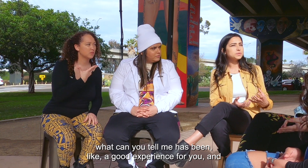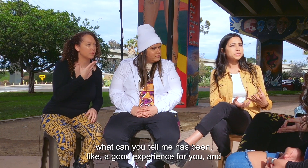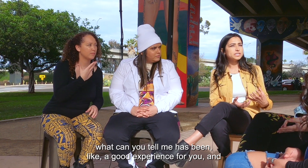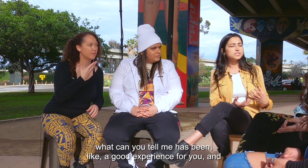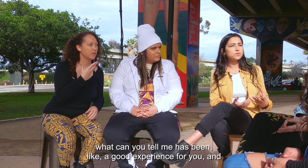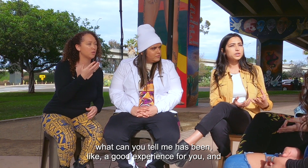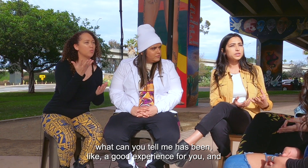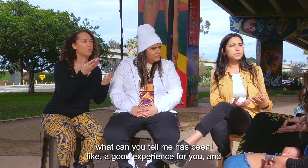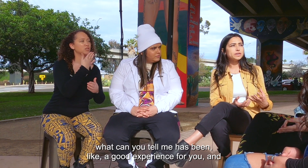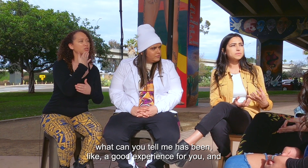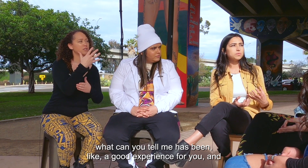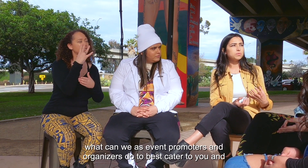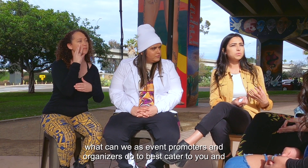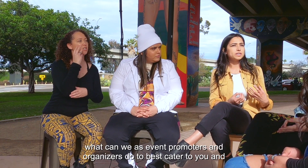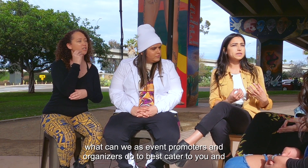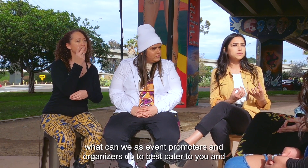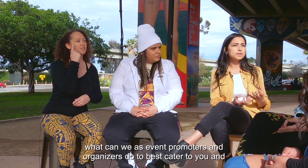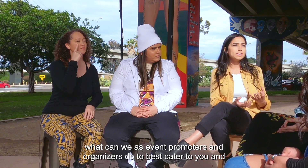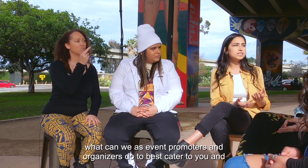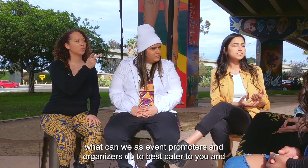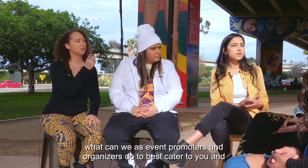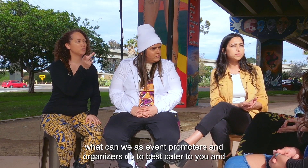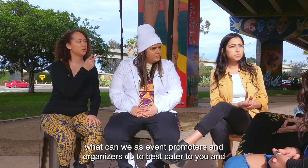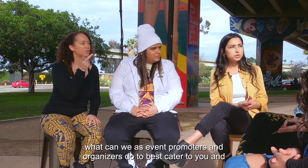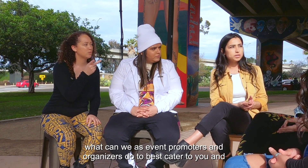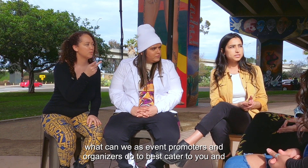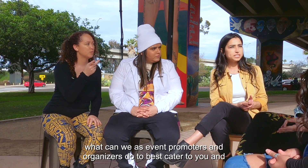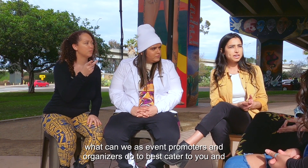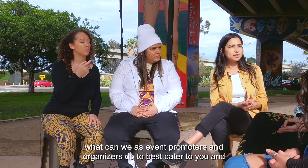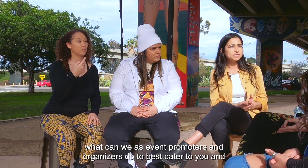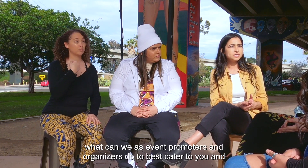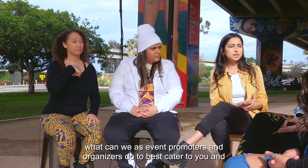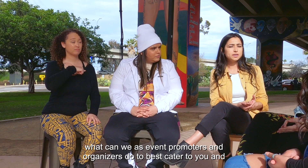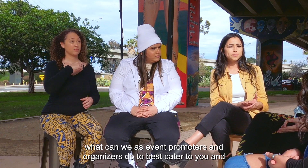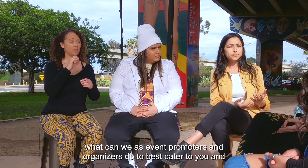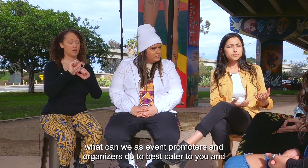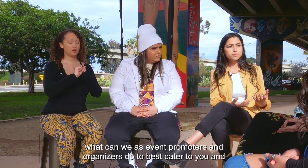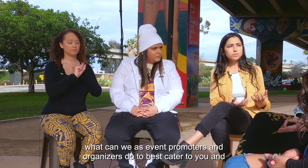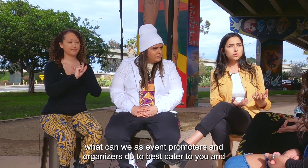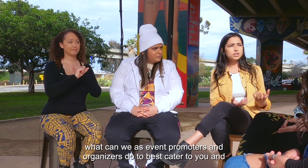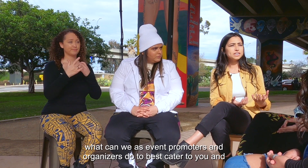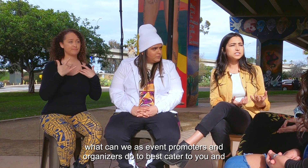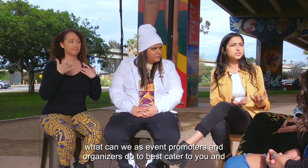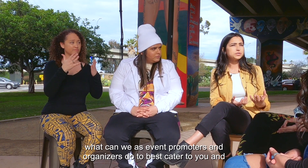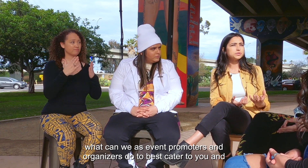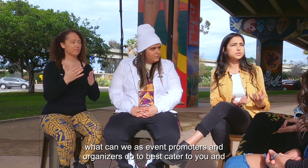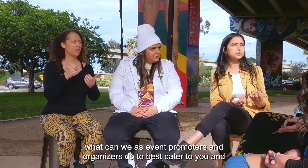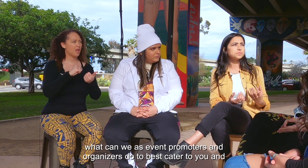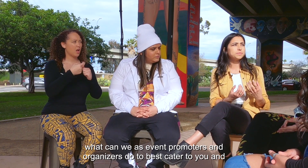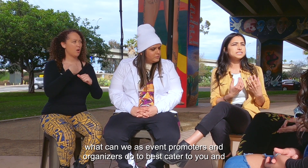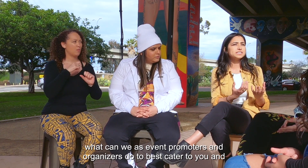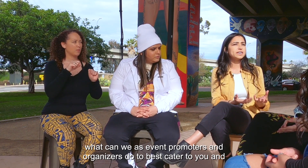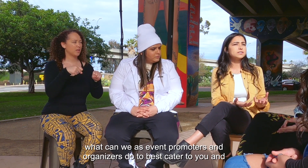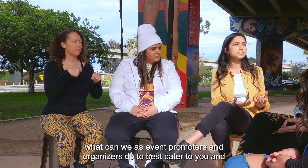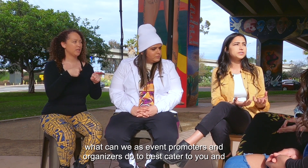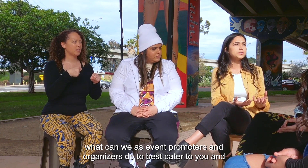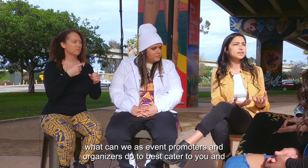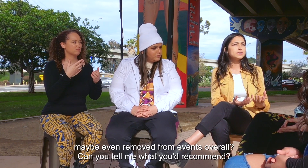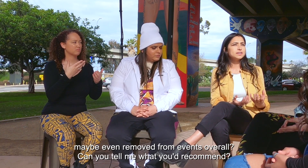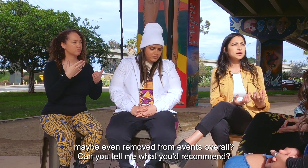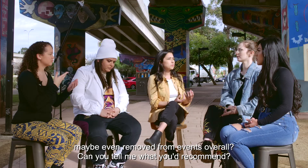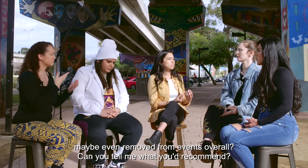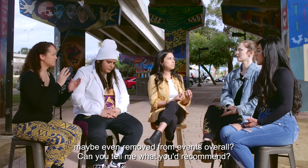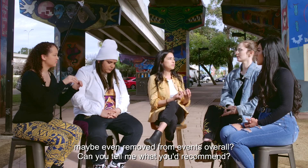good experience for you, and what can we as event promoters and organizers do to best cater to